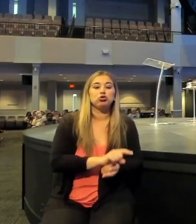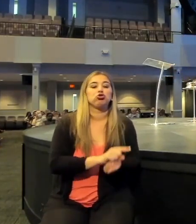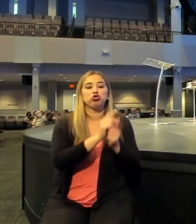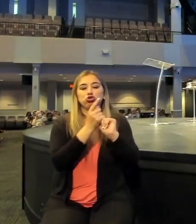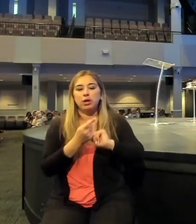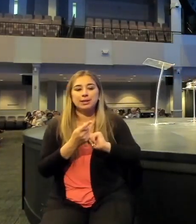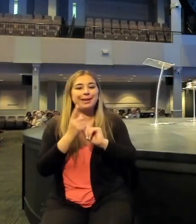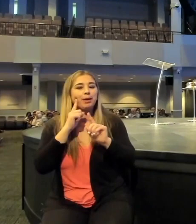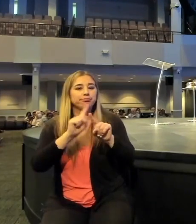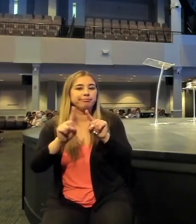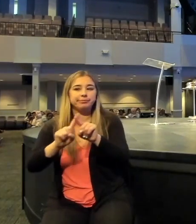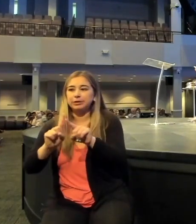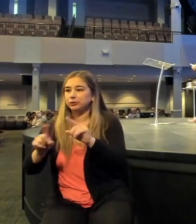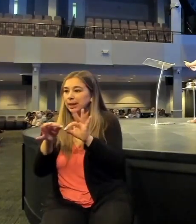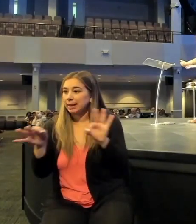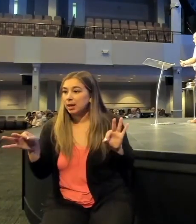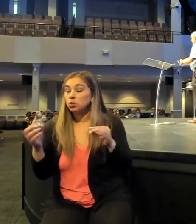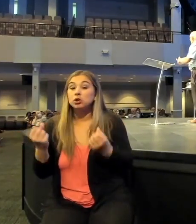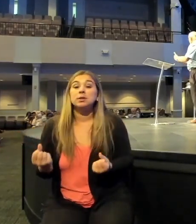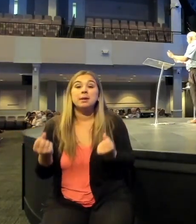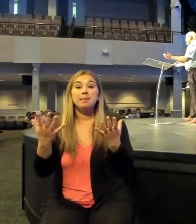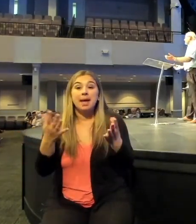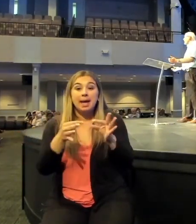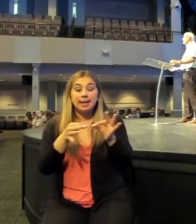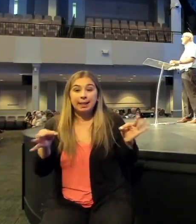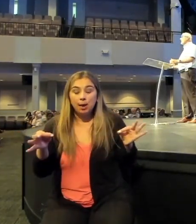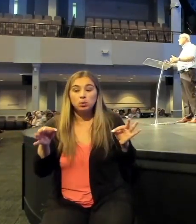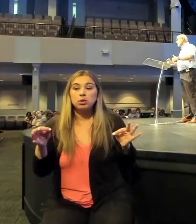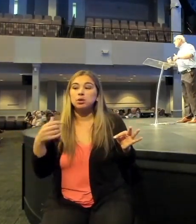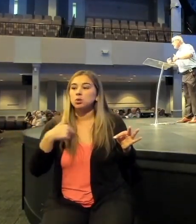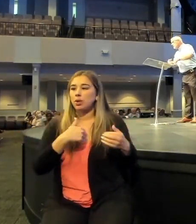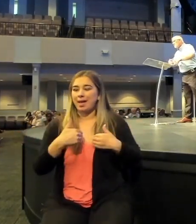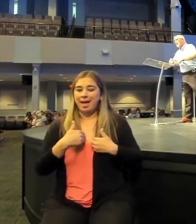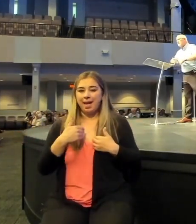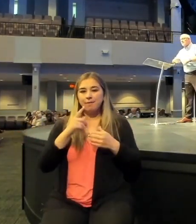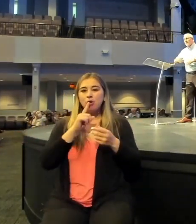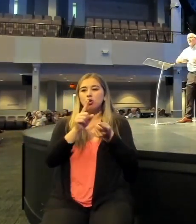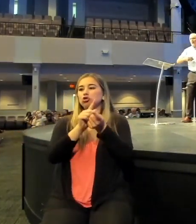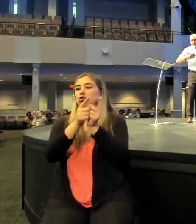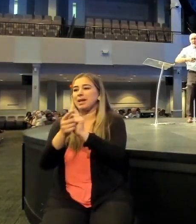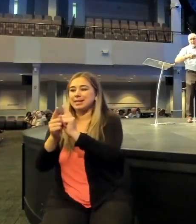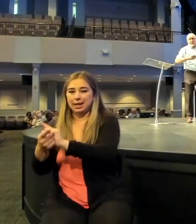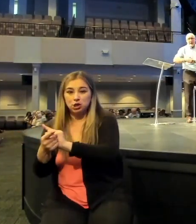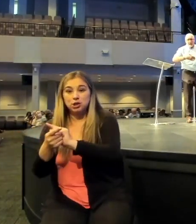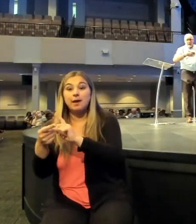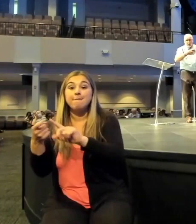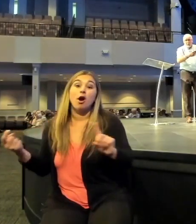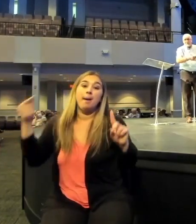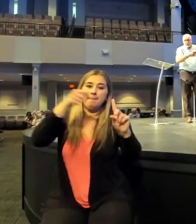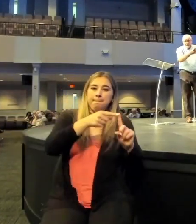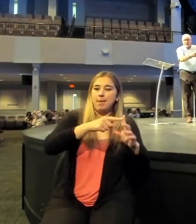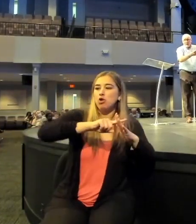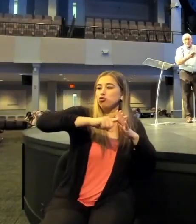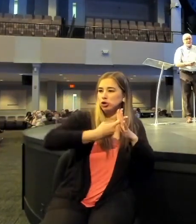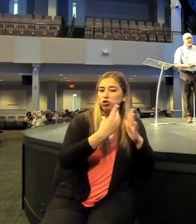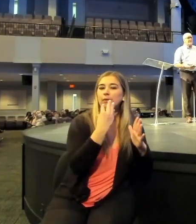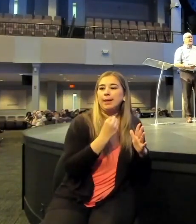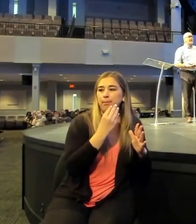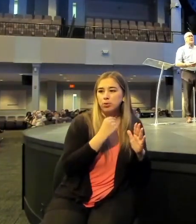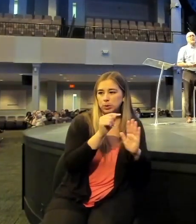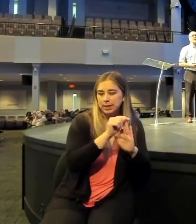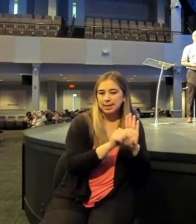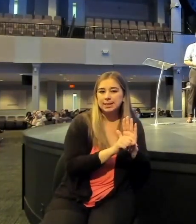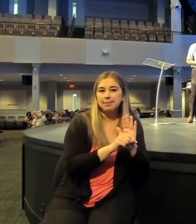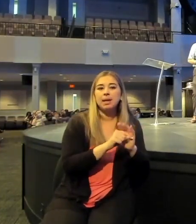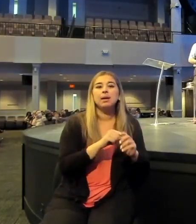into multiple languages. Many of the languages, translations we have today are translations, obviously, from the original Hebrew Old